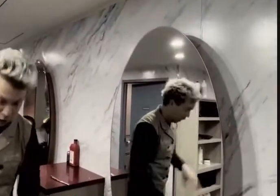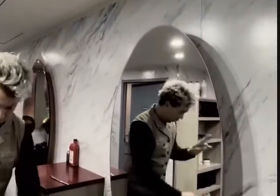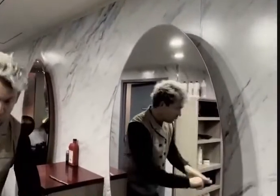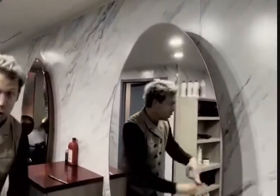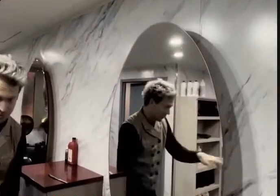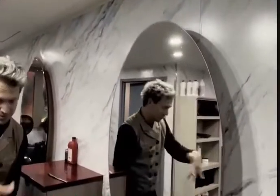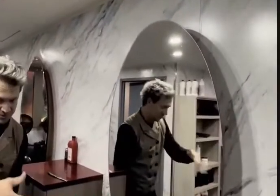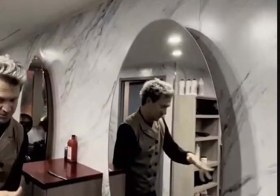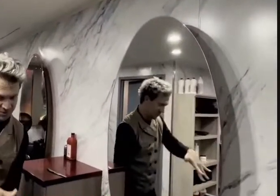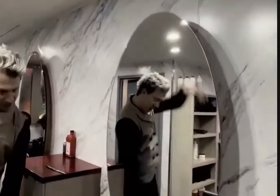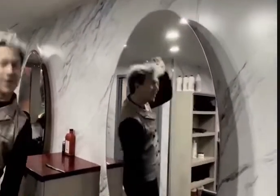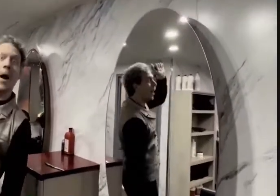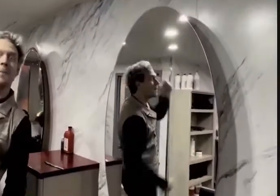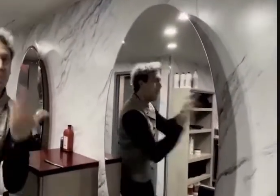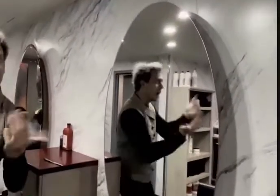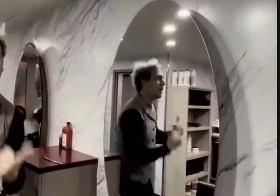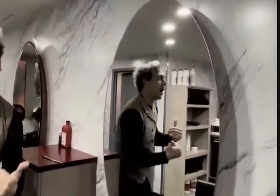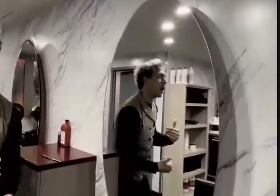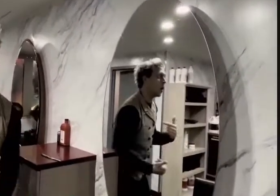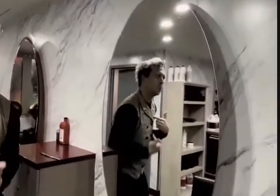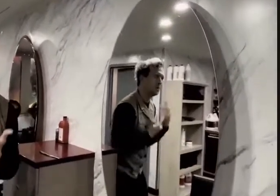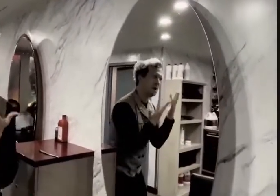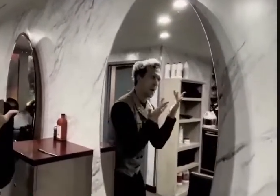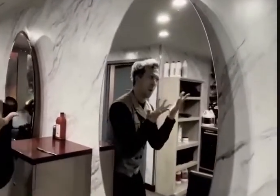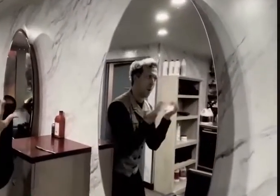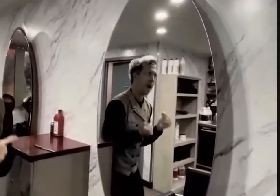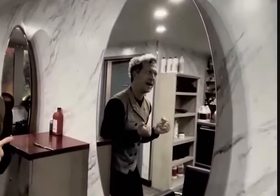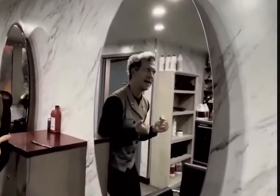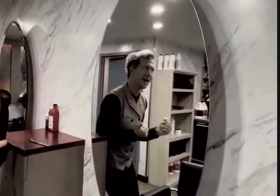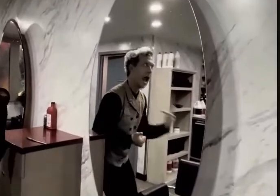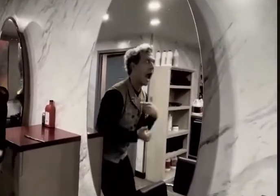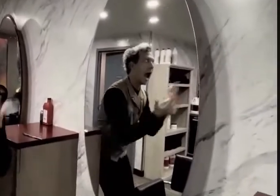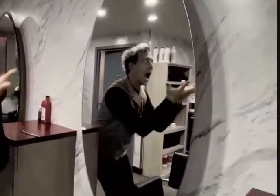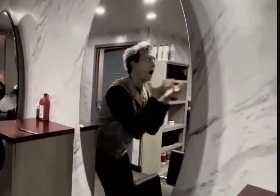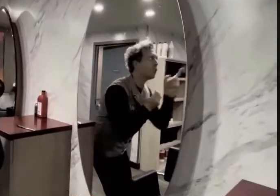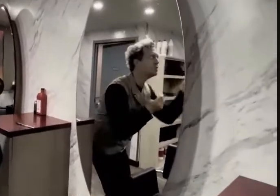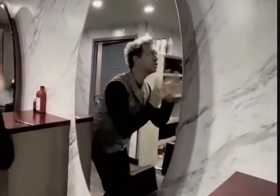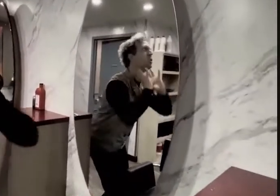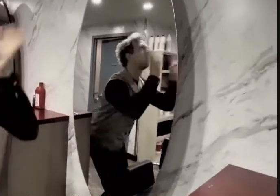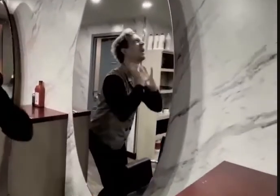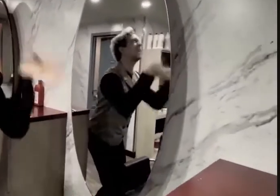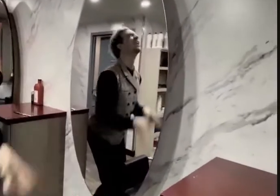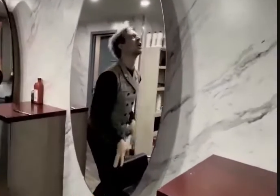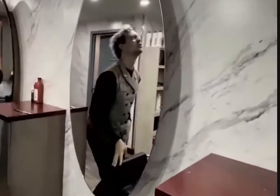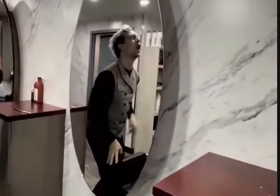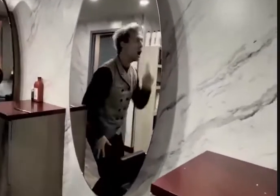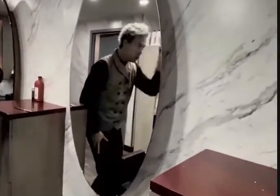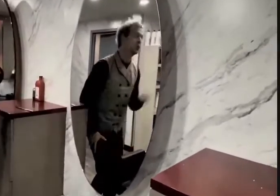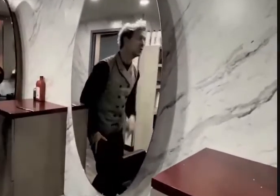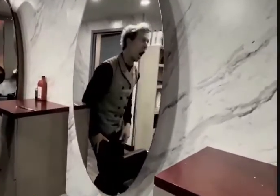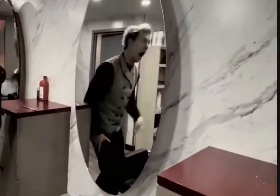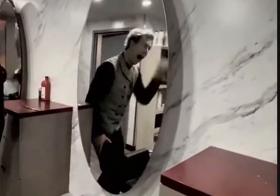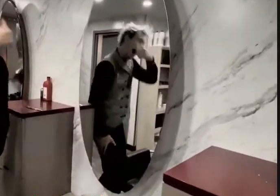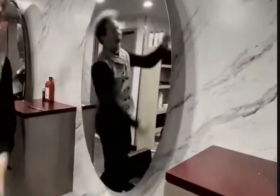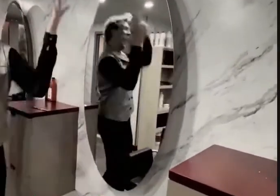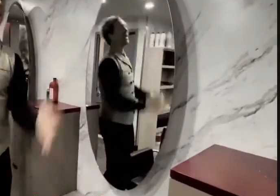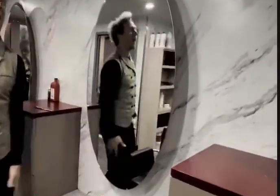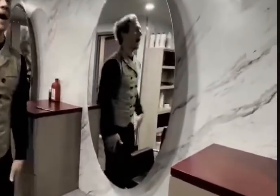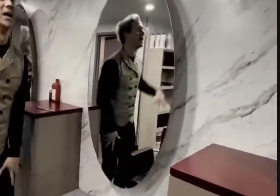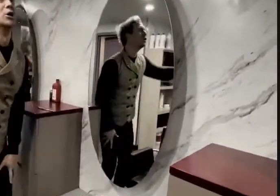You, sir? No one's in the chair. Come on. Sweeties, waiting. I want you, please. You,